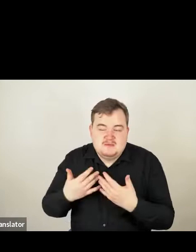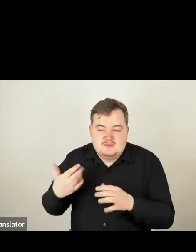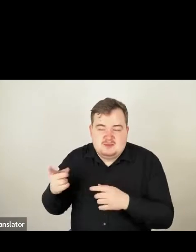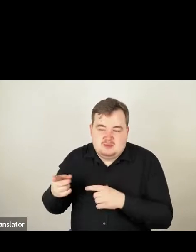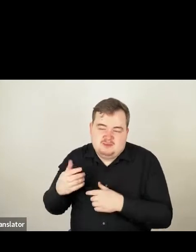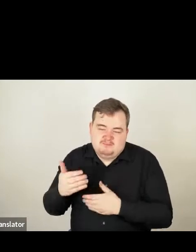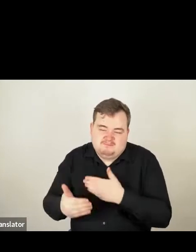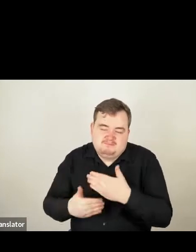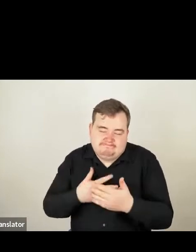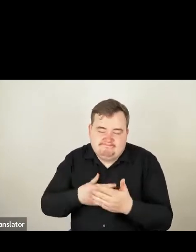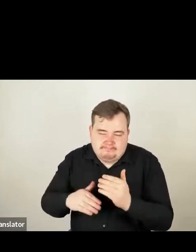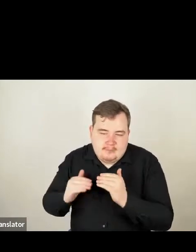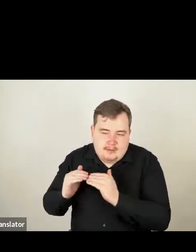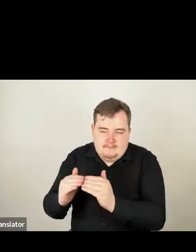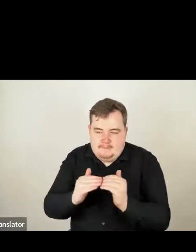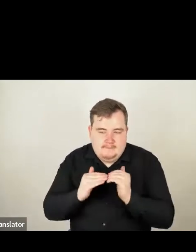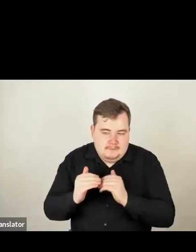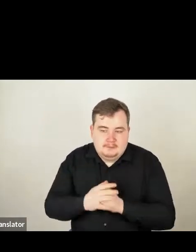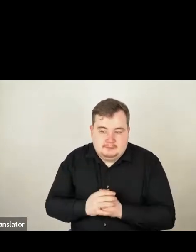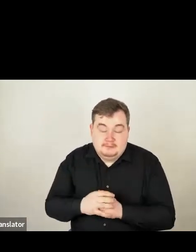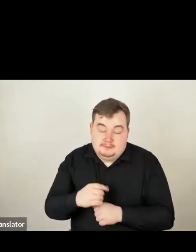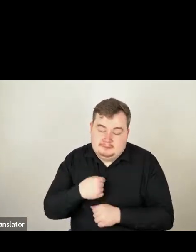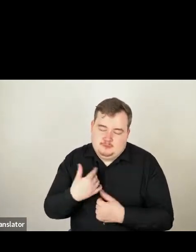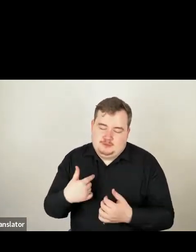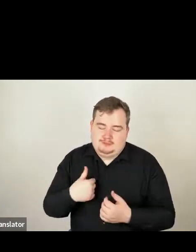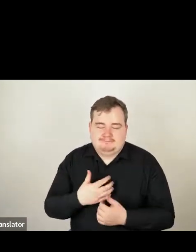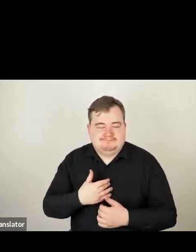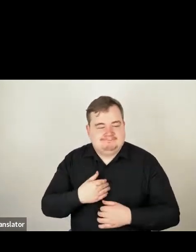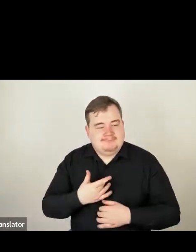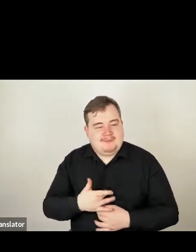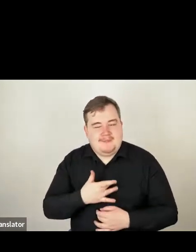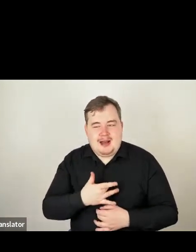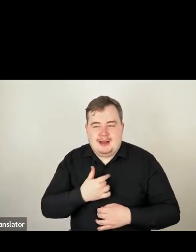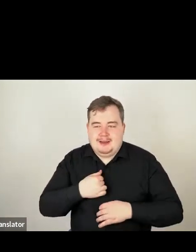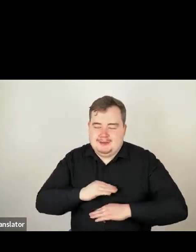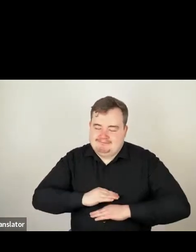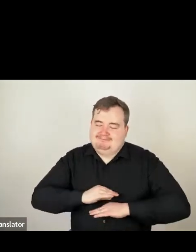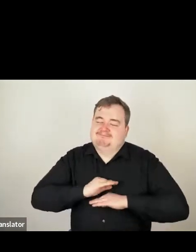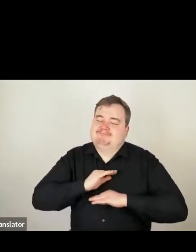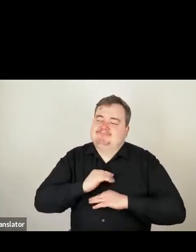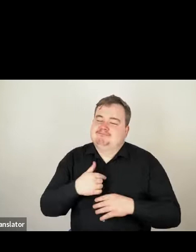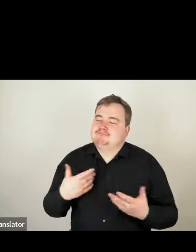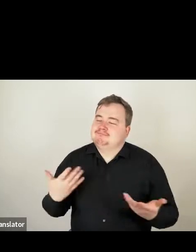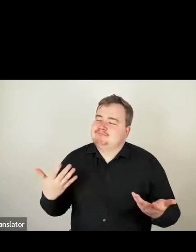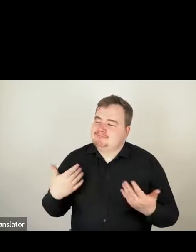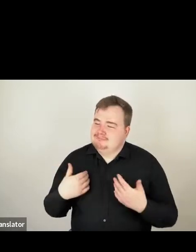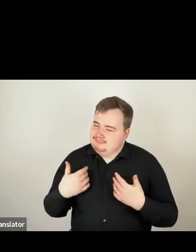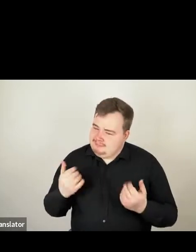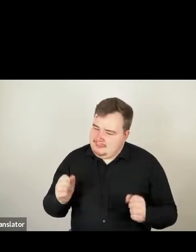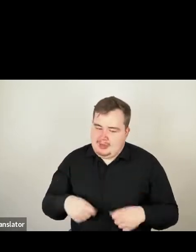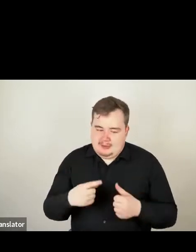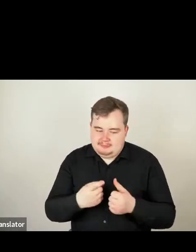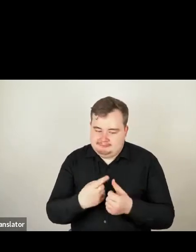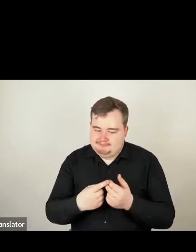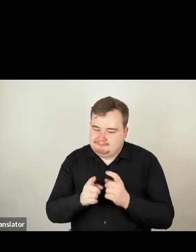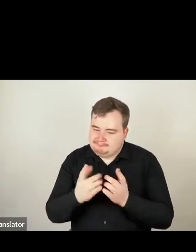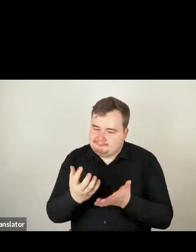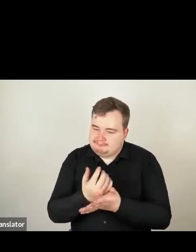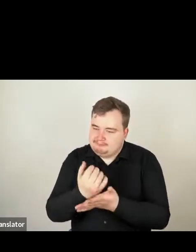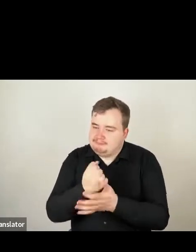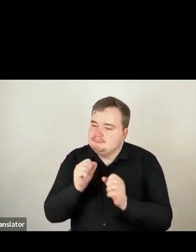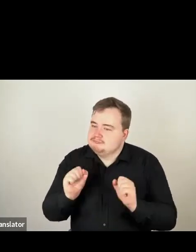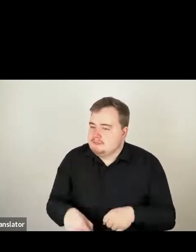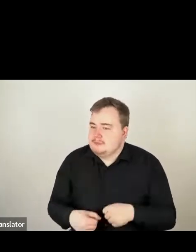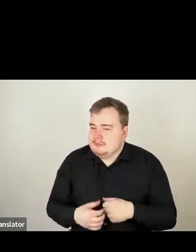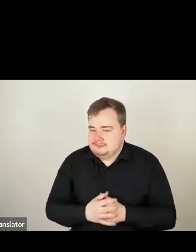some figures which are not what we really need as a to say that this